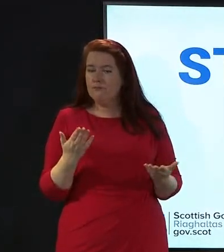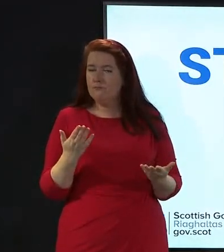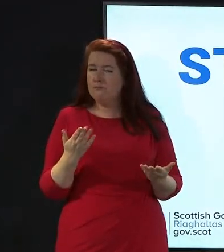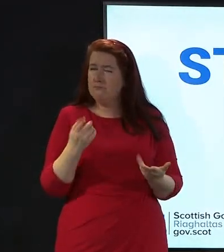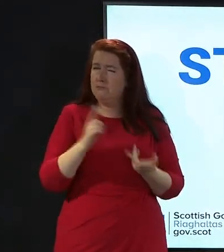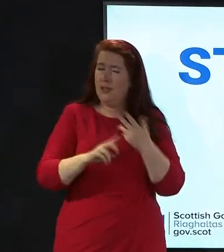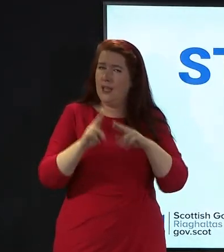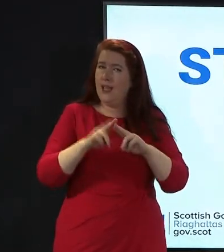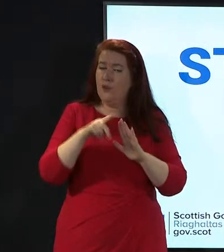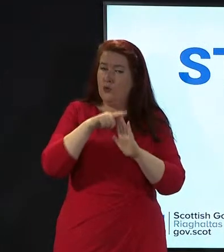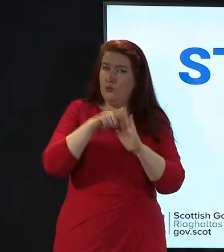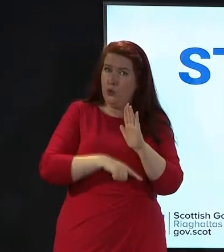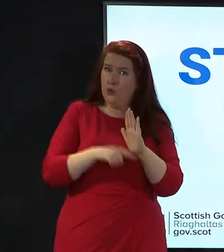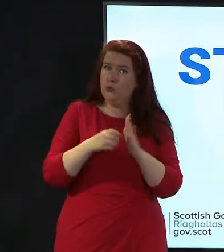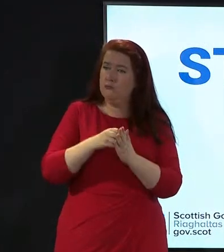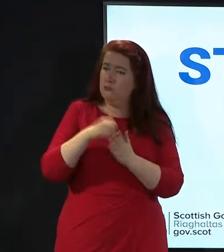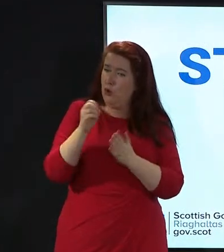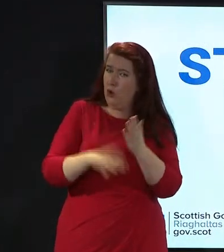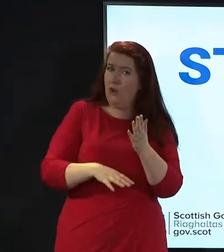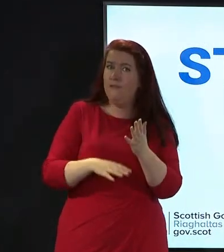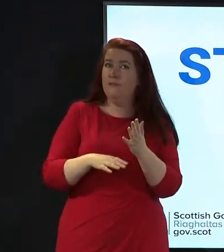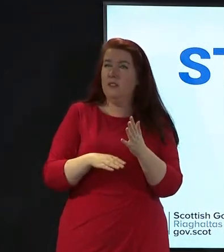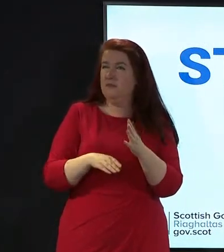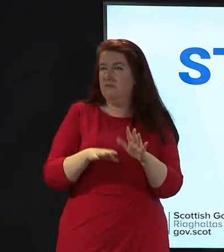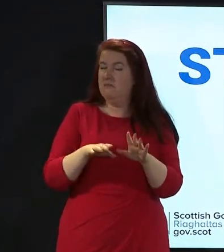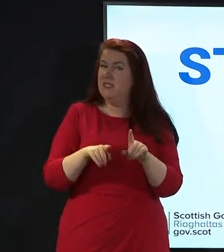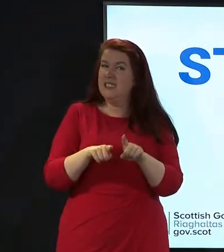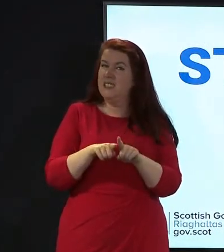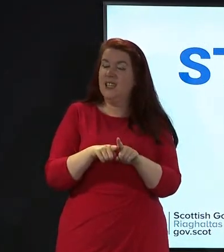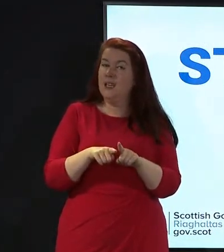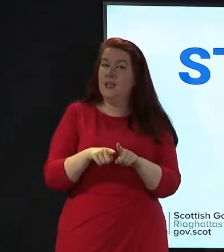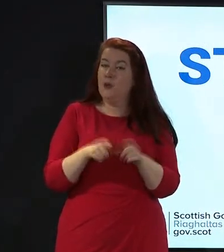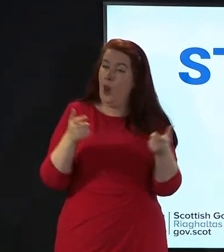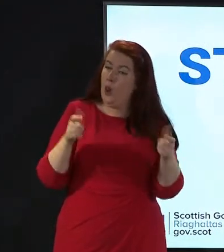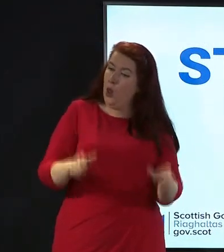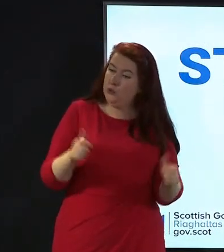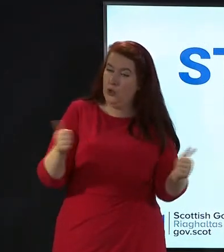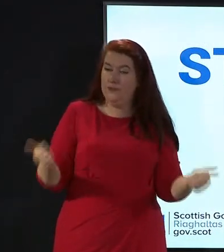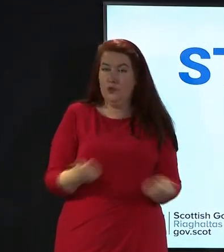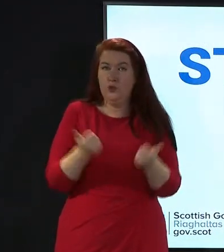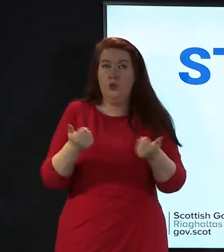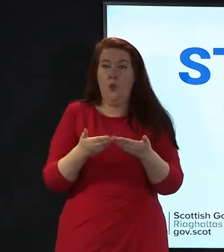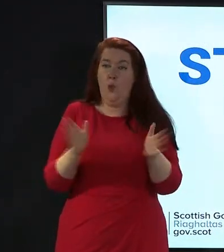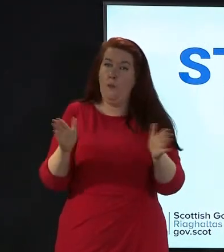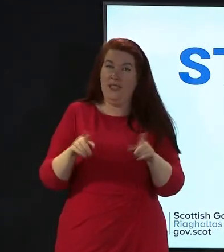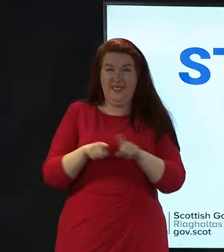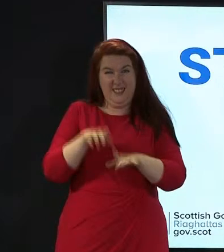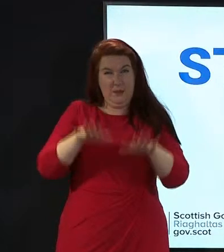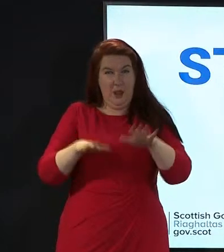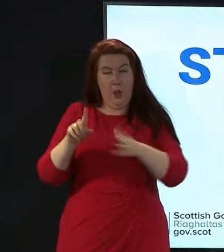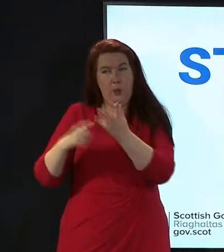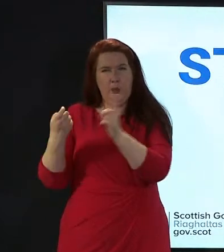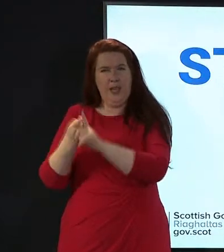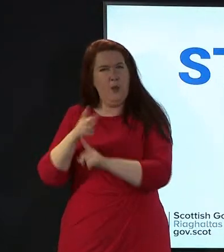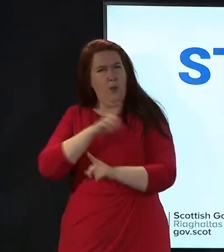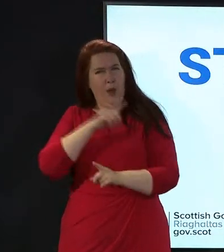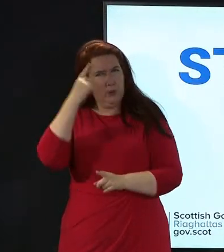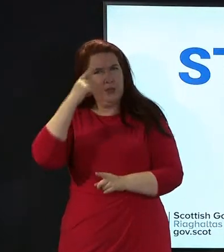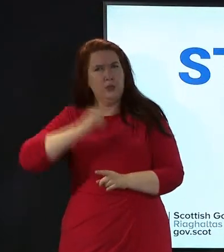restrictions are being eased pretty similarly across the whole of the UK, why do you think that is in Scotland? And on